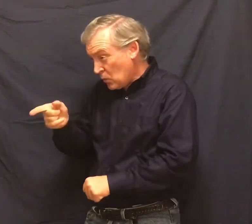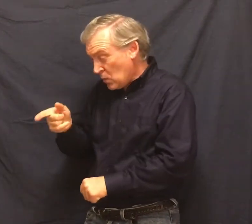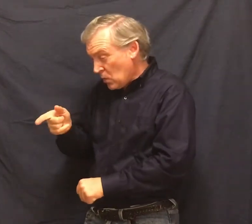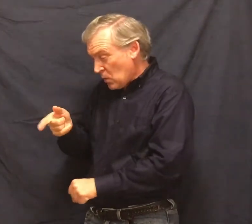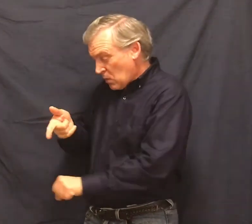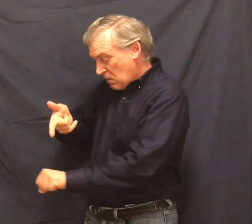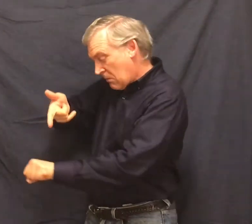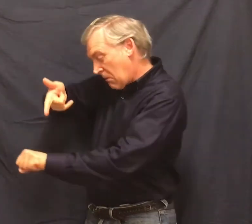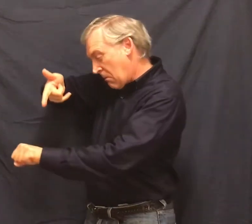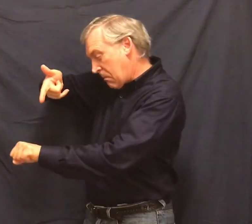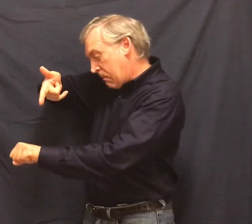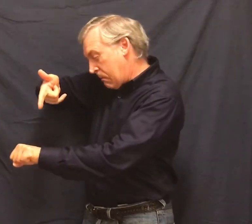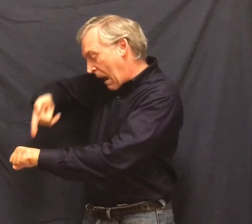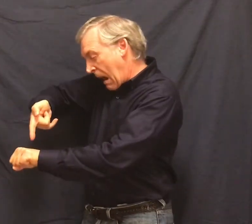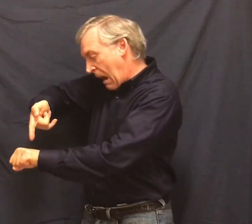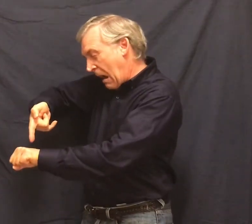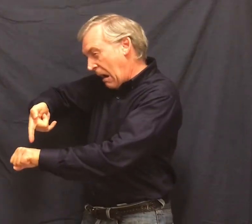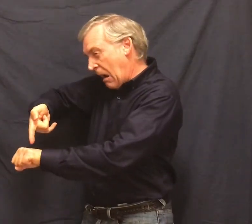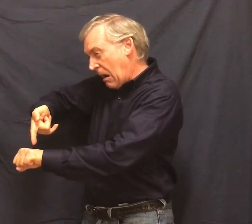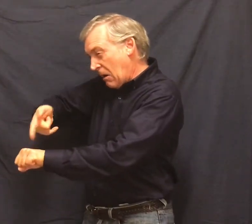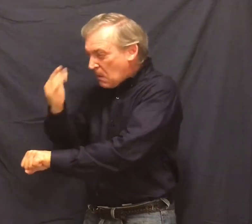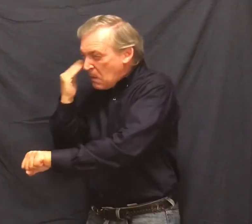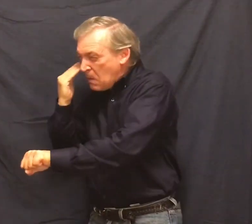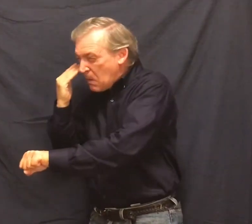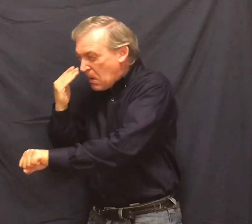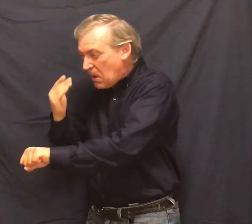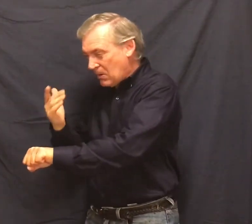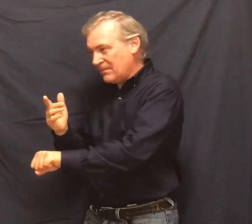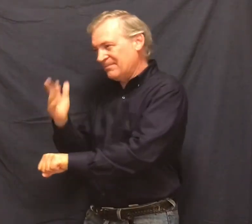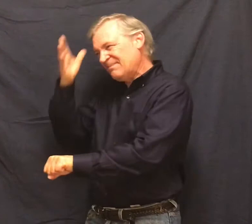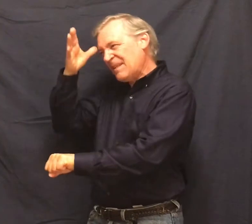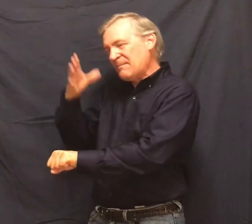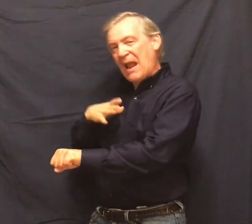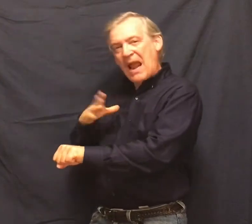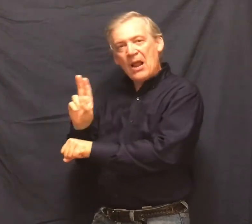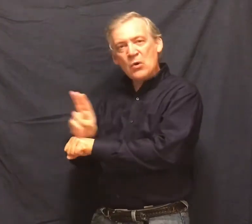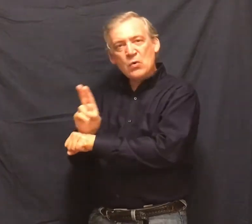he leaned over and pointed, right there, why, he'd never know what hit him.